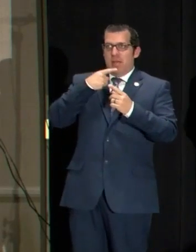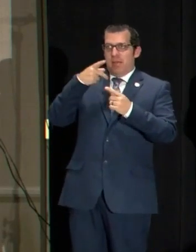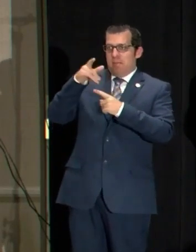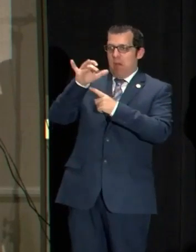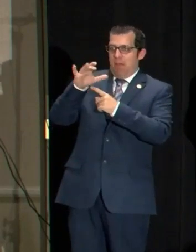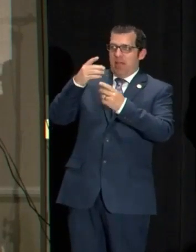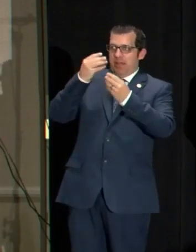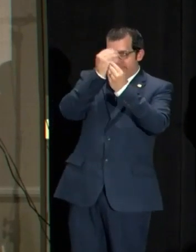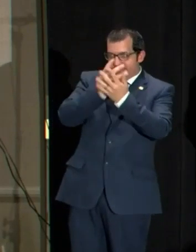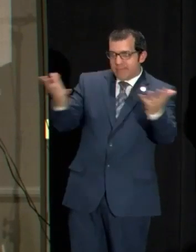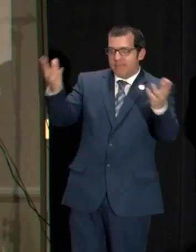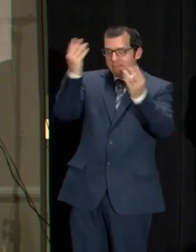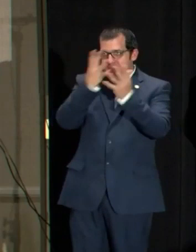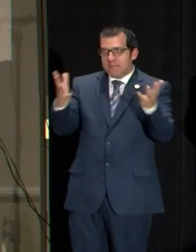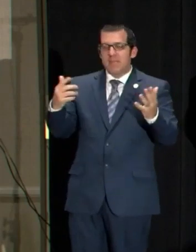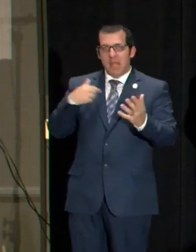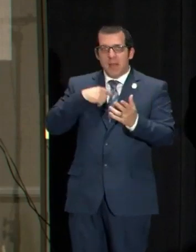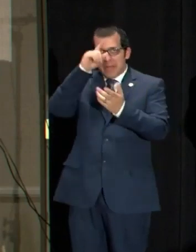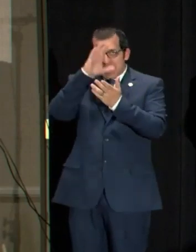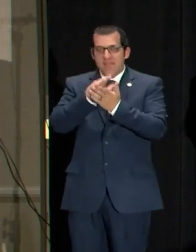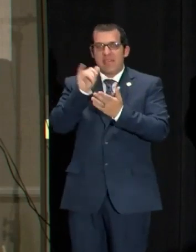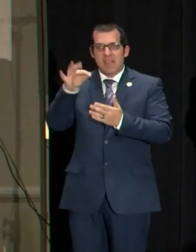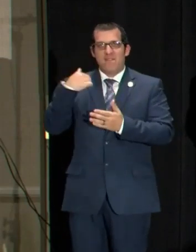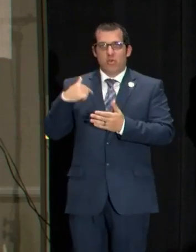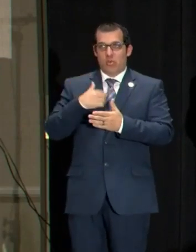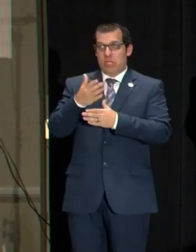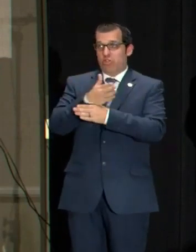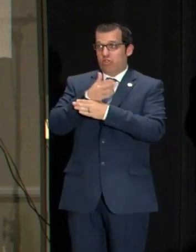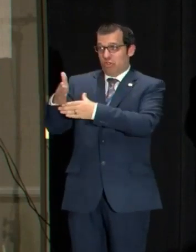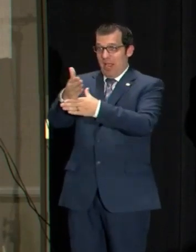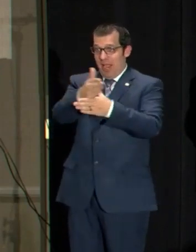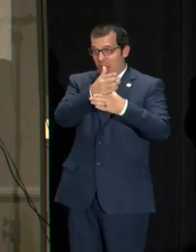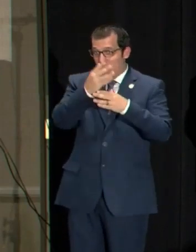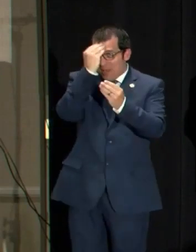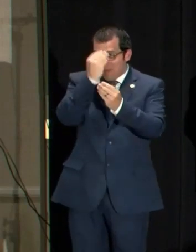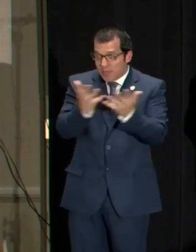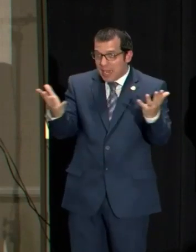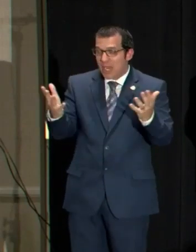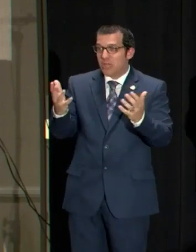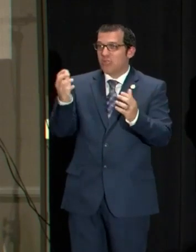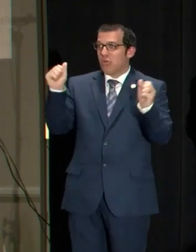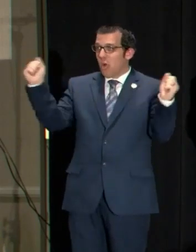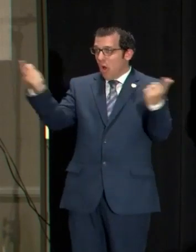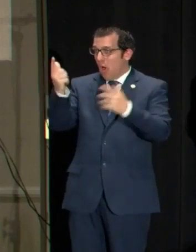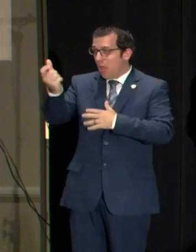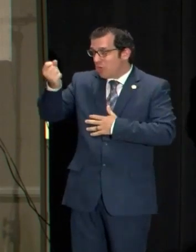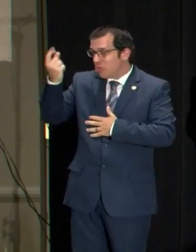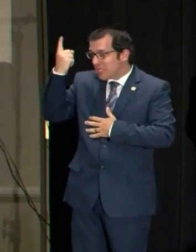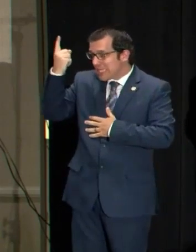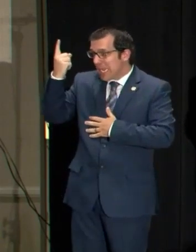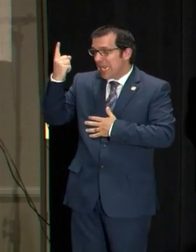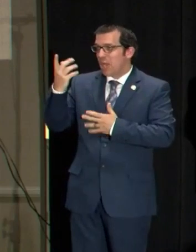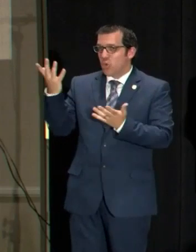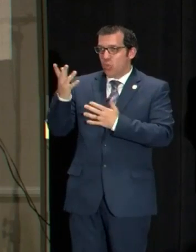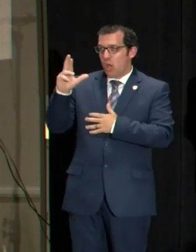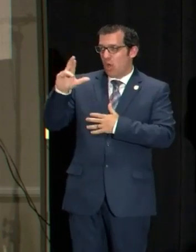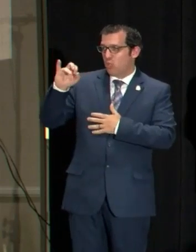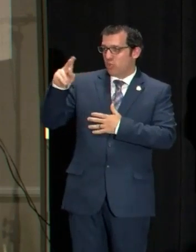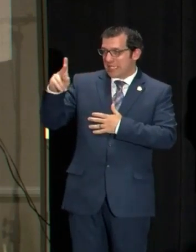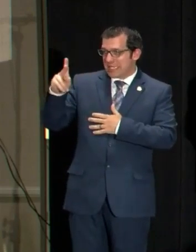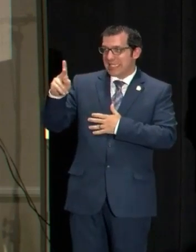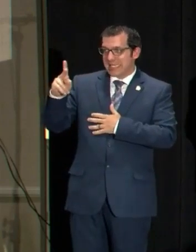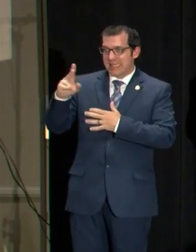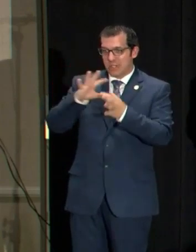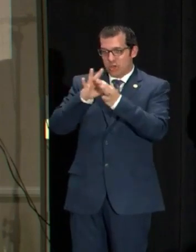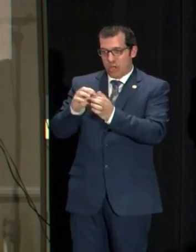share information. I have the belief that if we share information and everybody understands it and the risk associated